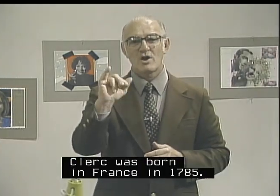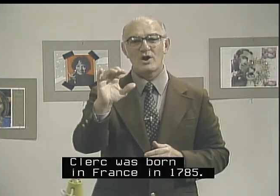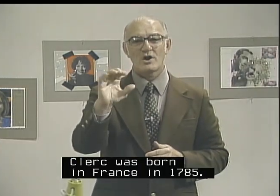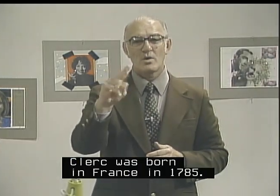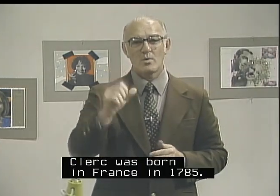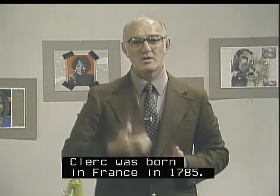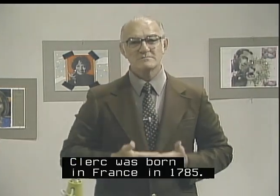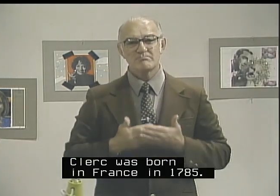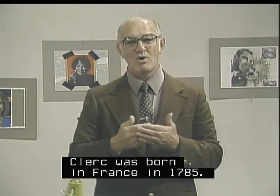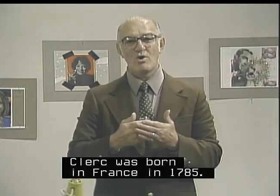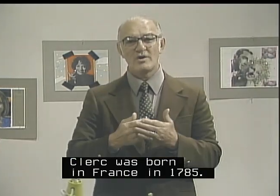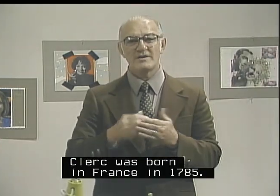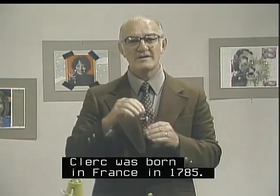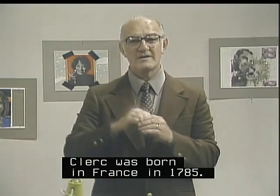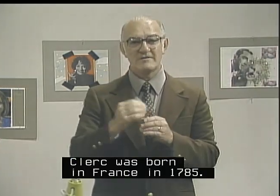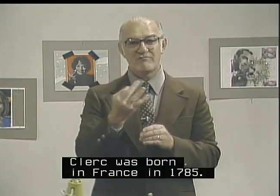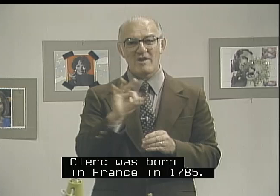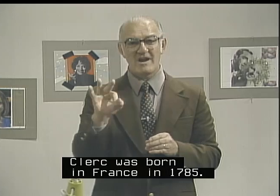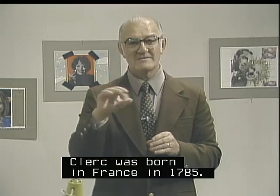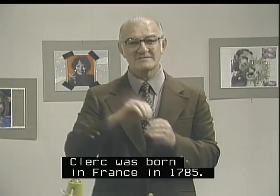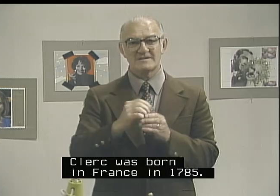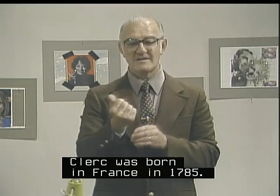Clark was born in France in